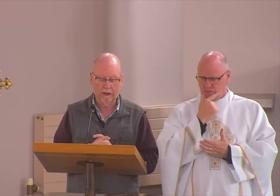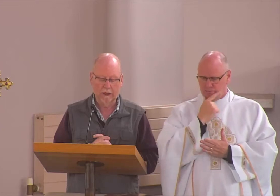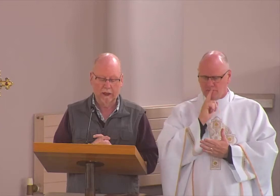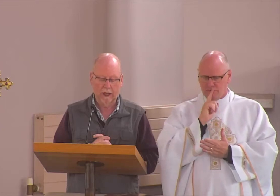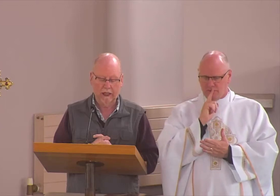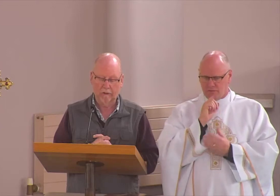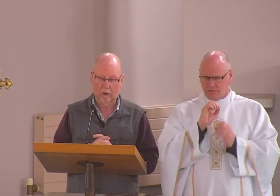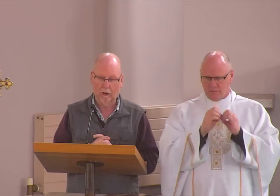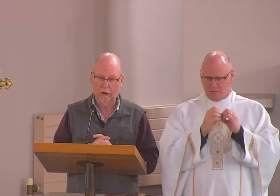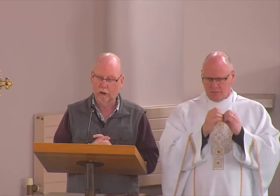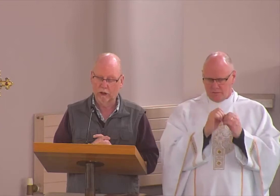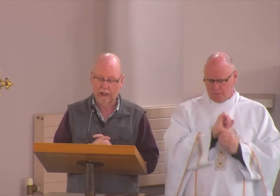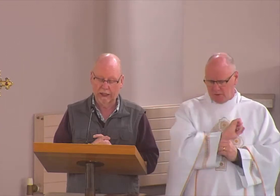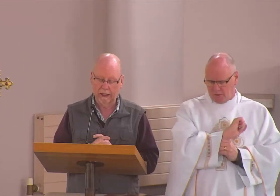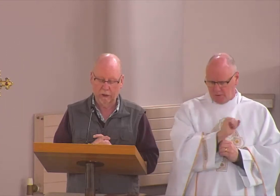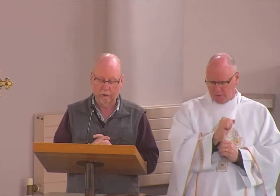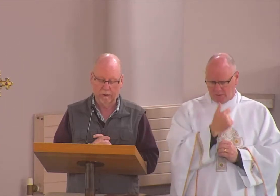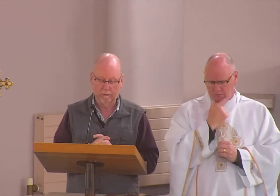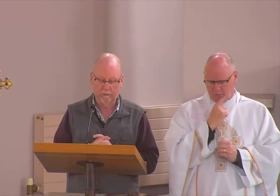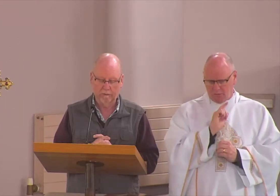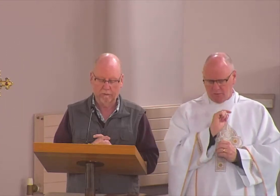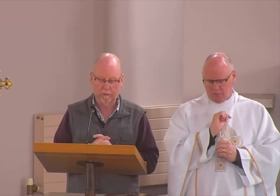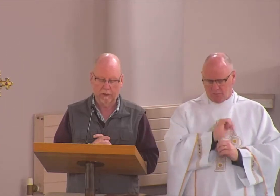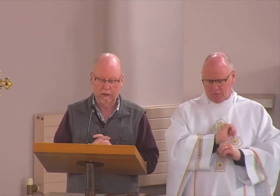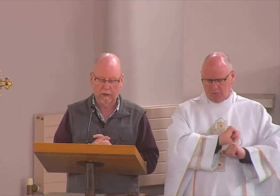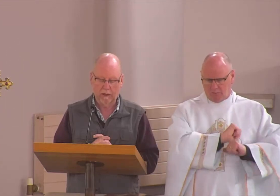living as foreigners in Egypt.